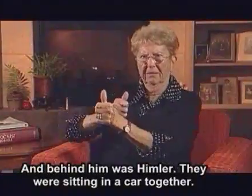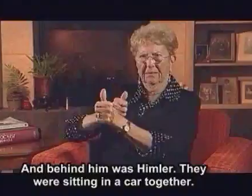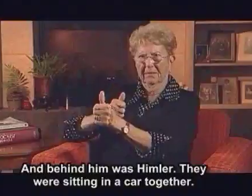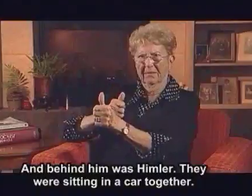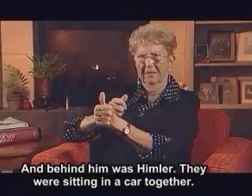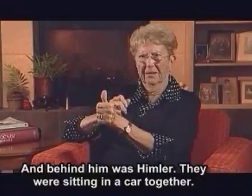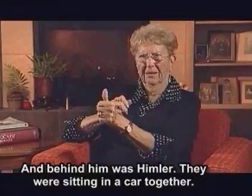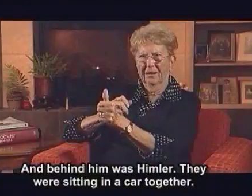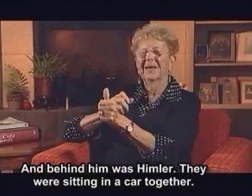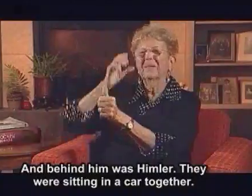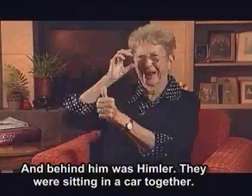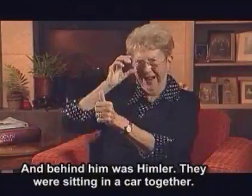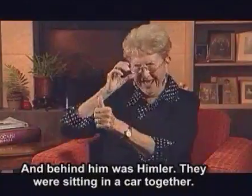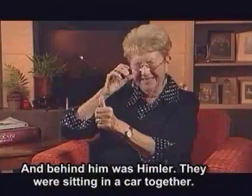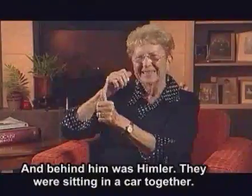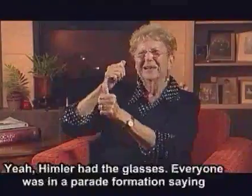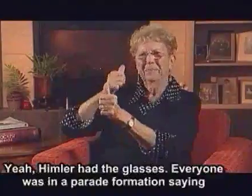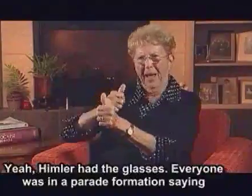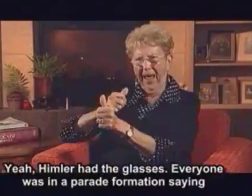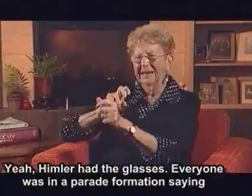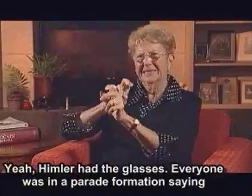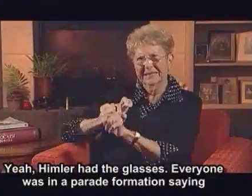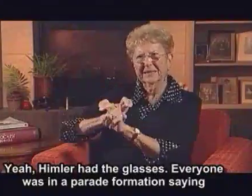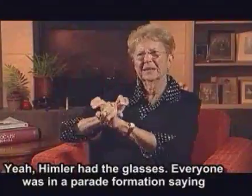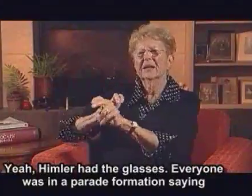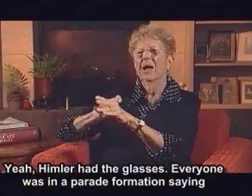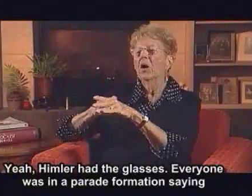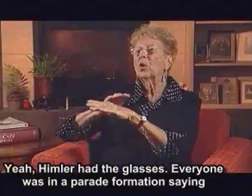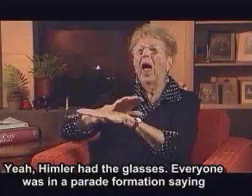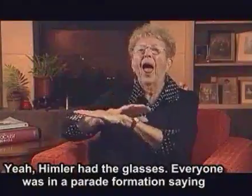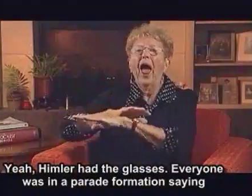They were sitting in a car together. Yeah, Himmler had the glasses.